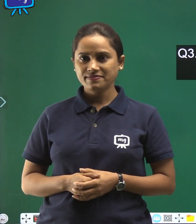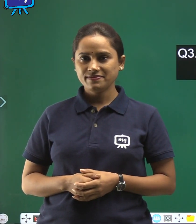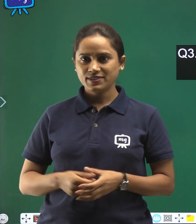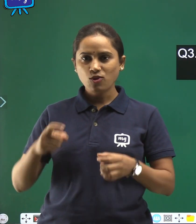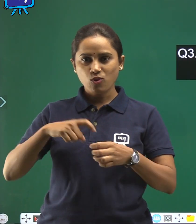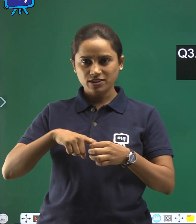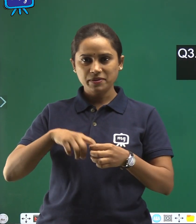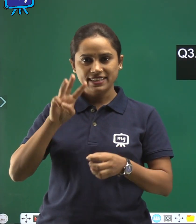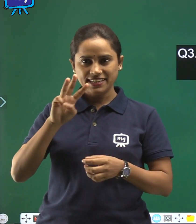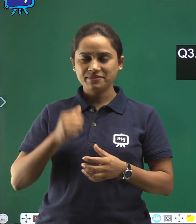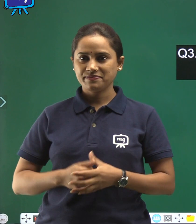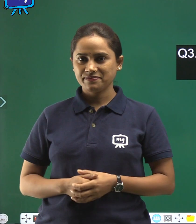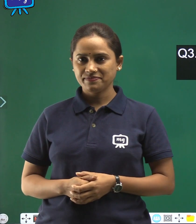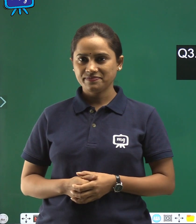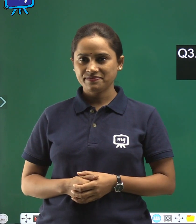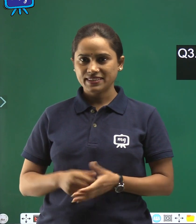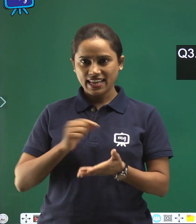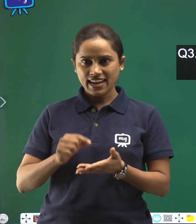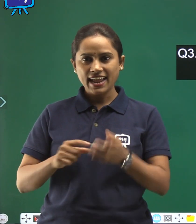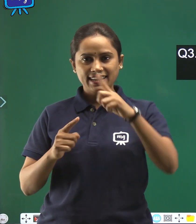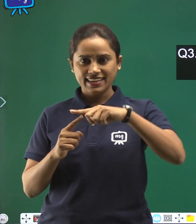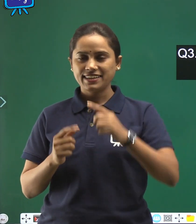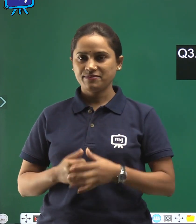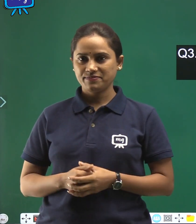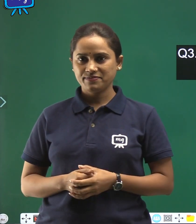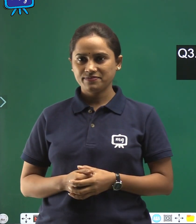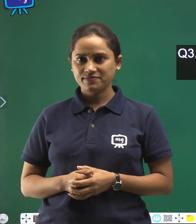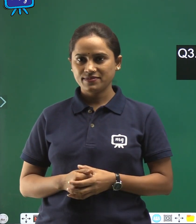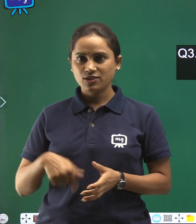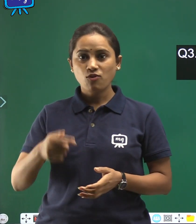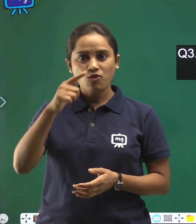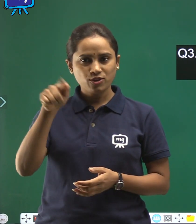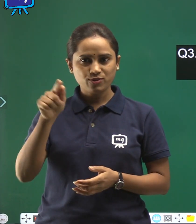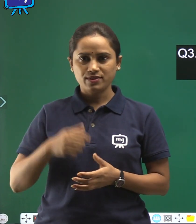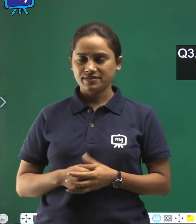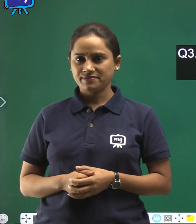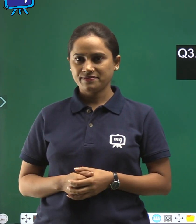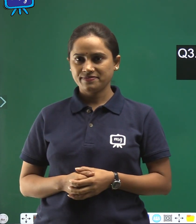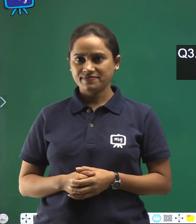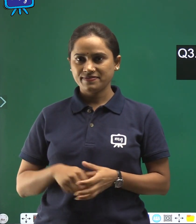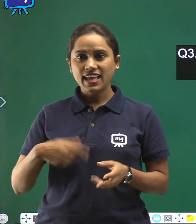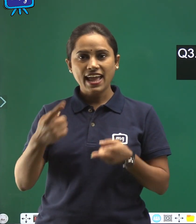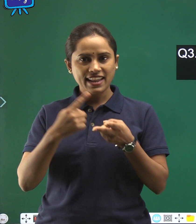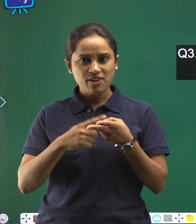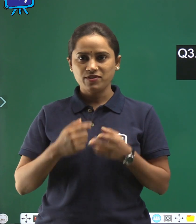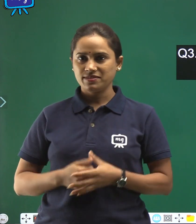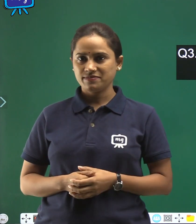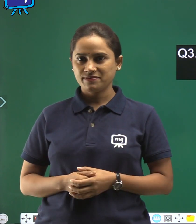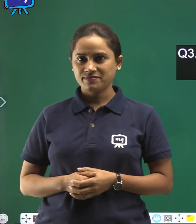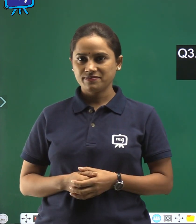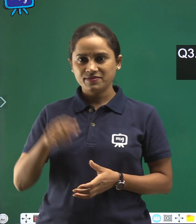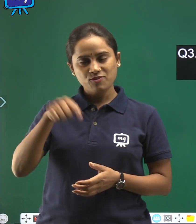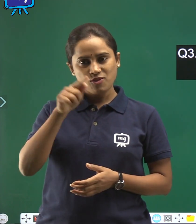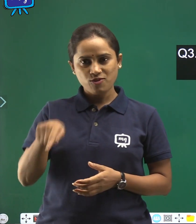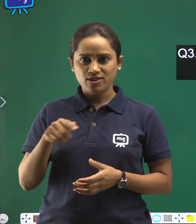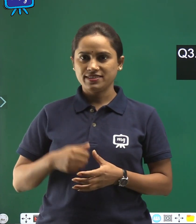Question number 3. Write T for true and F